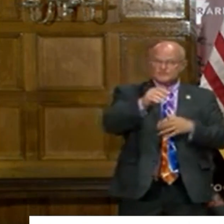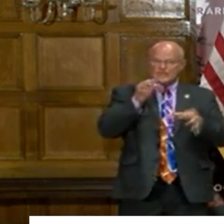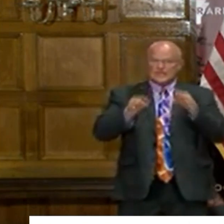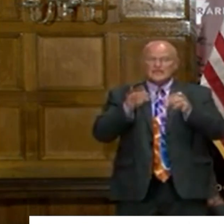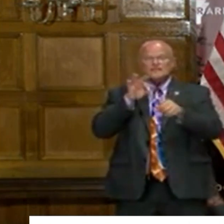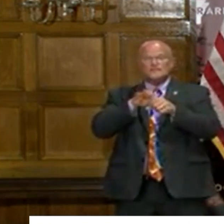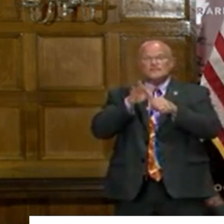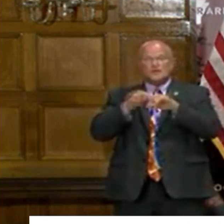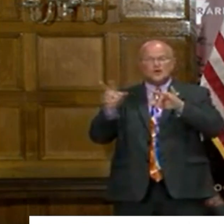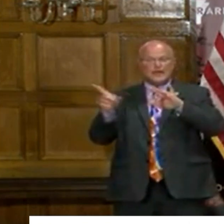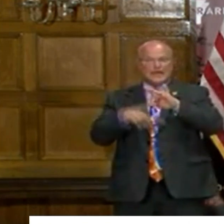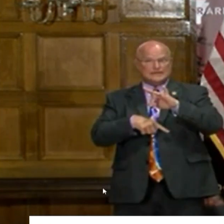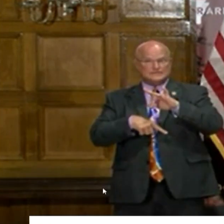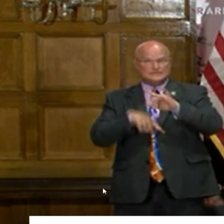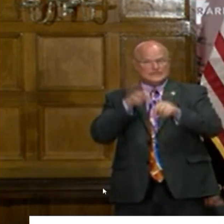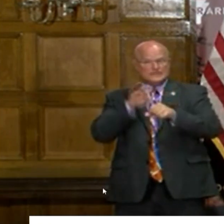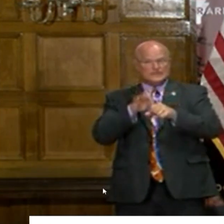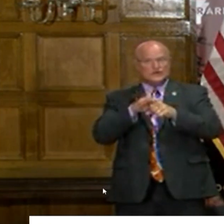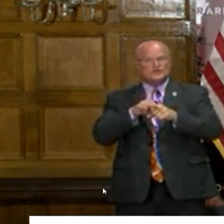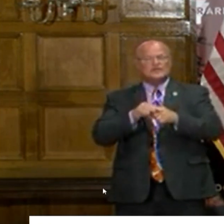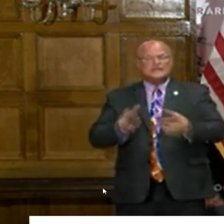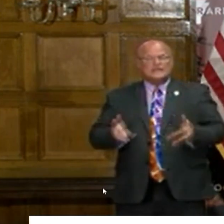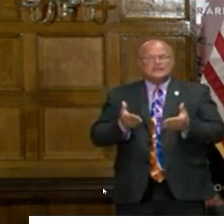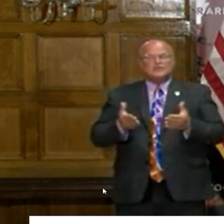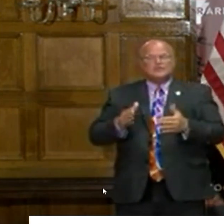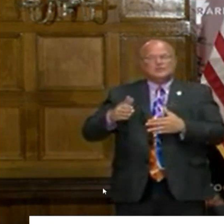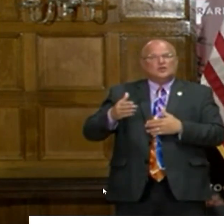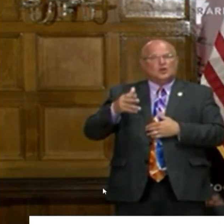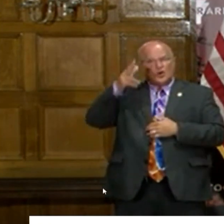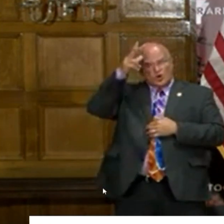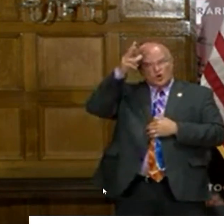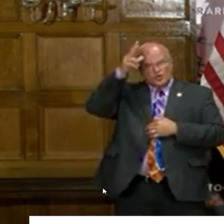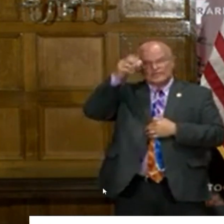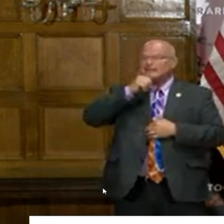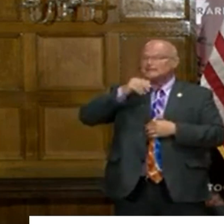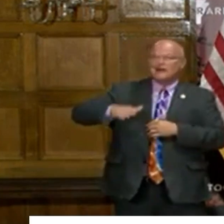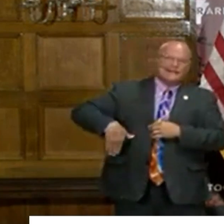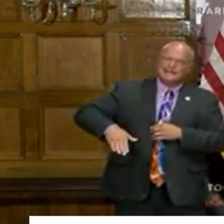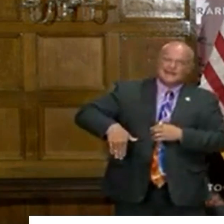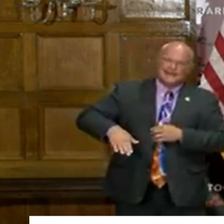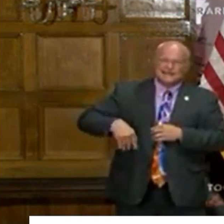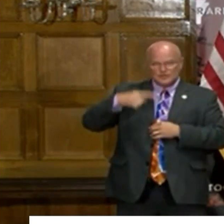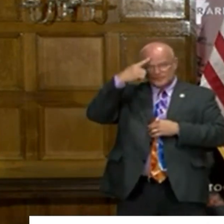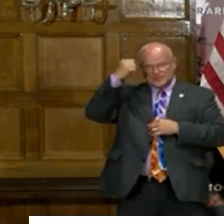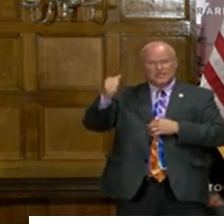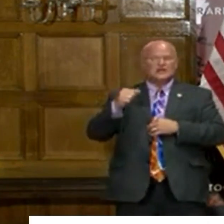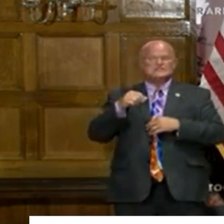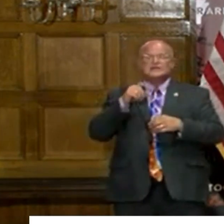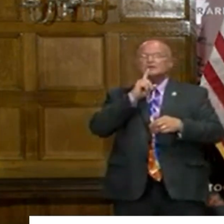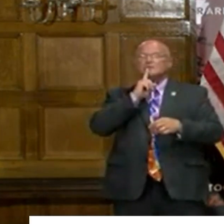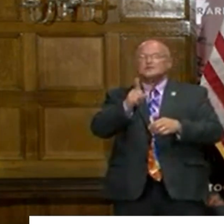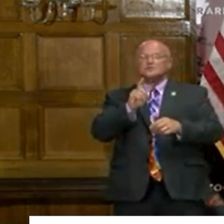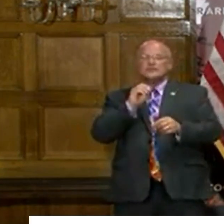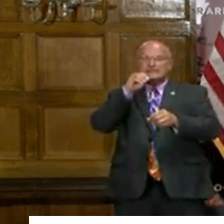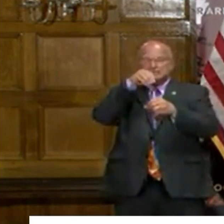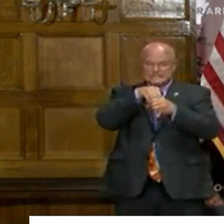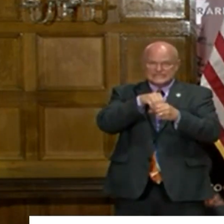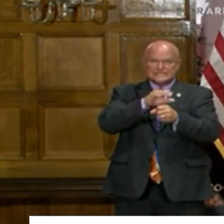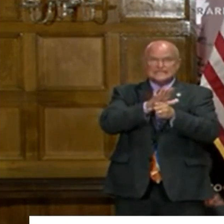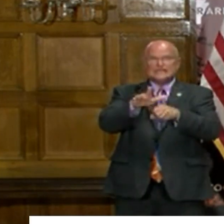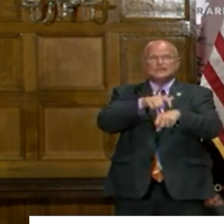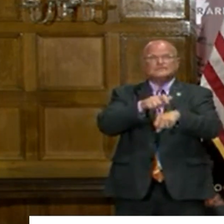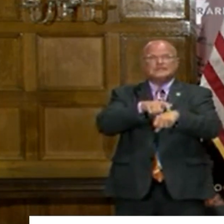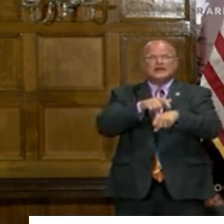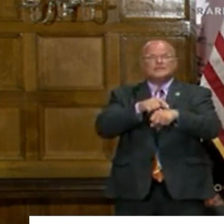vote absentee, we encourage you to do that early rather than late, to make sure that the absentee vote gets in adequately